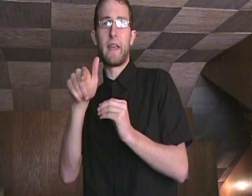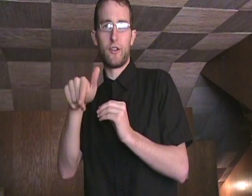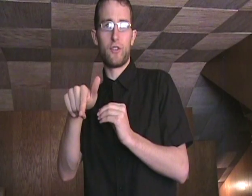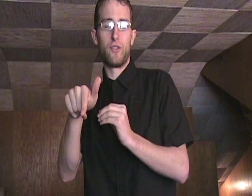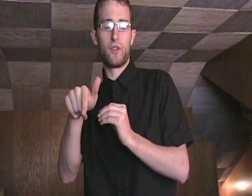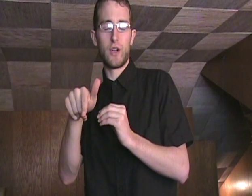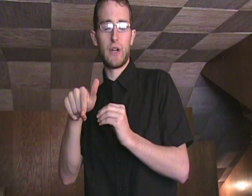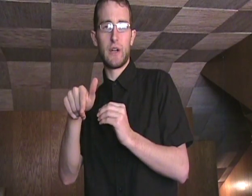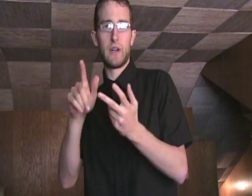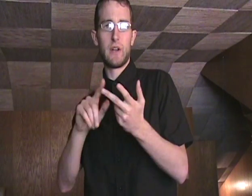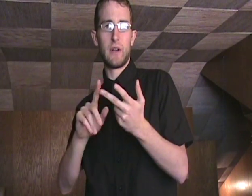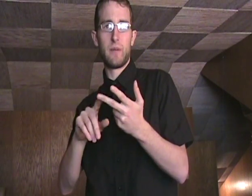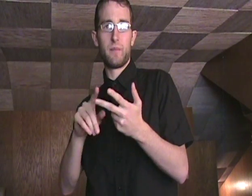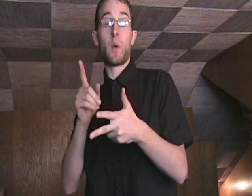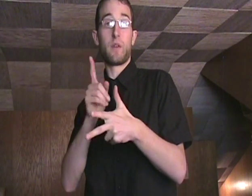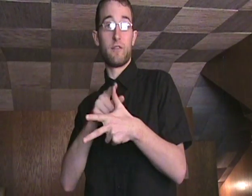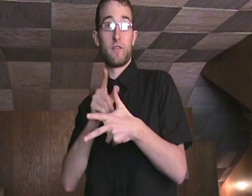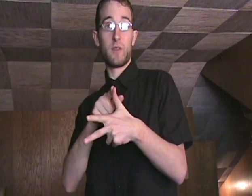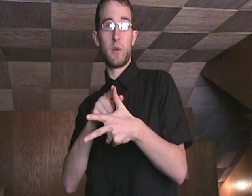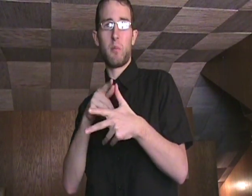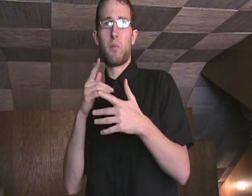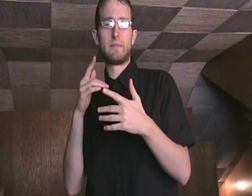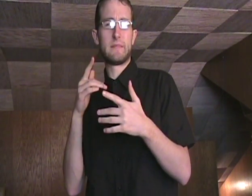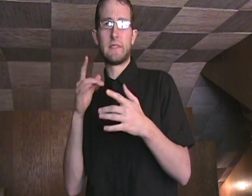All right, they were poorly trained.